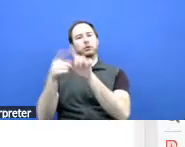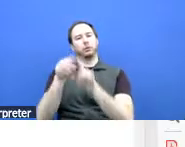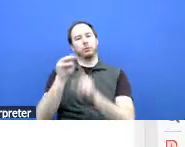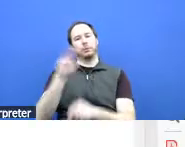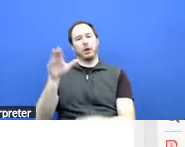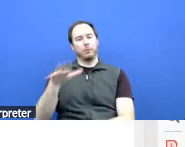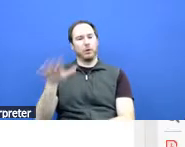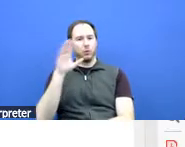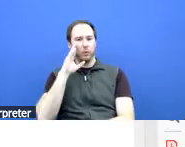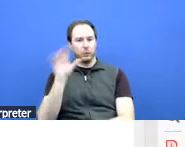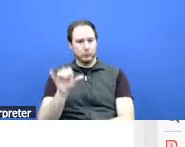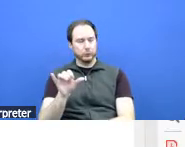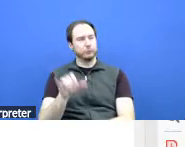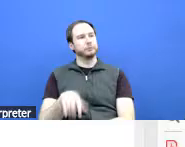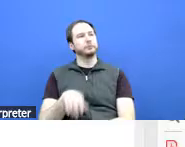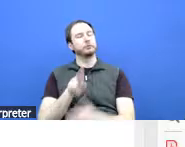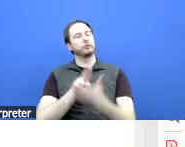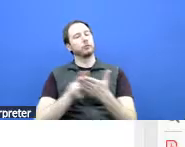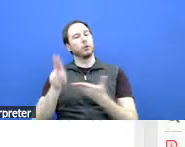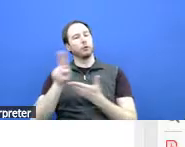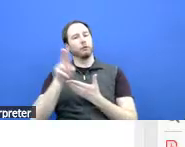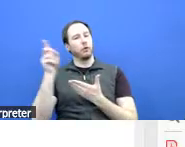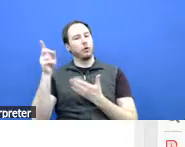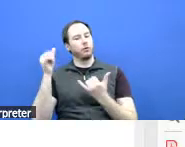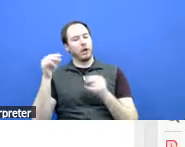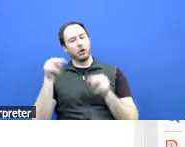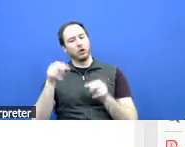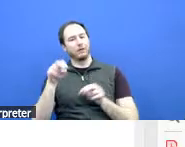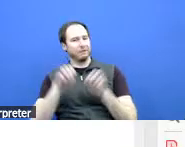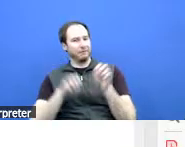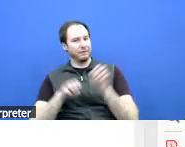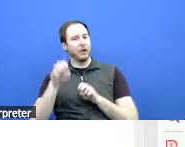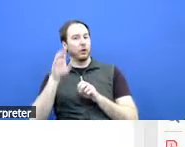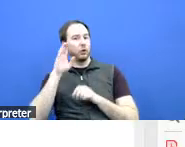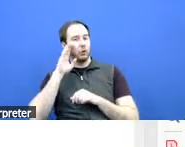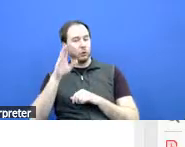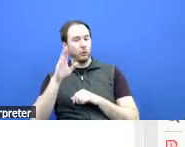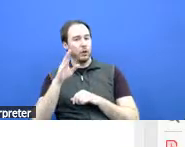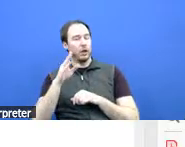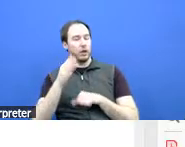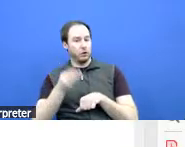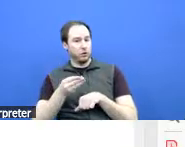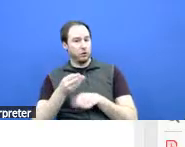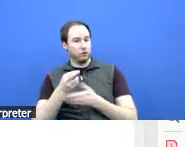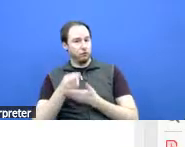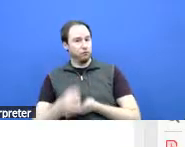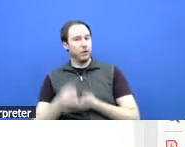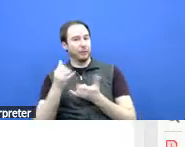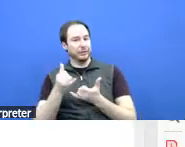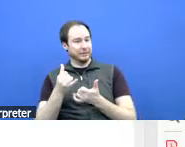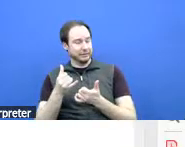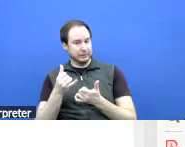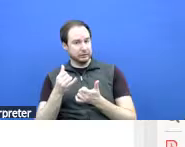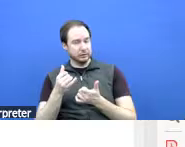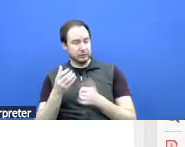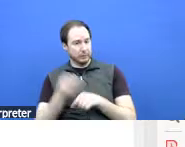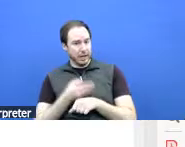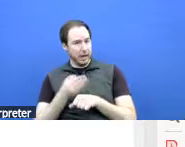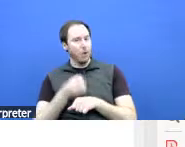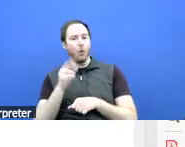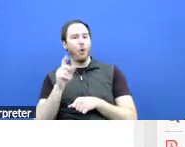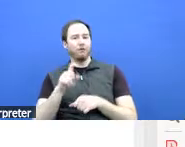space. The university is currently evaluating whether they will rehab the existing space or whether they will do